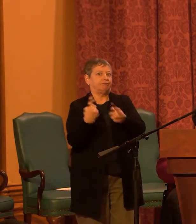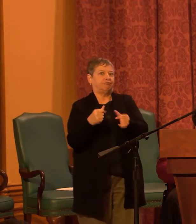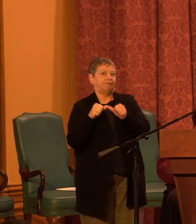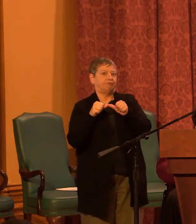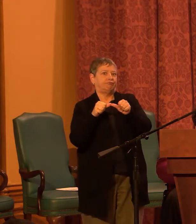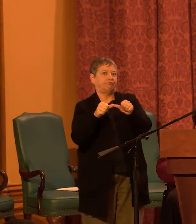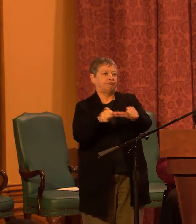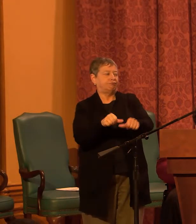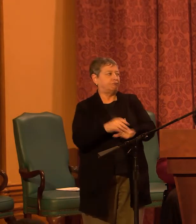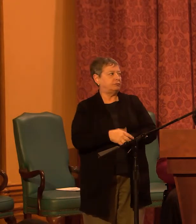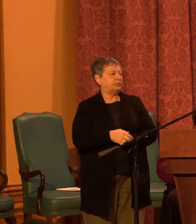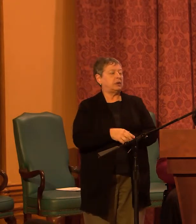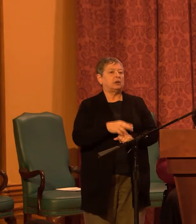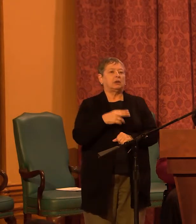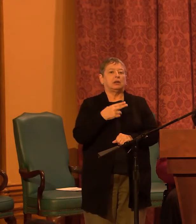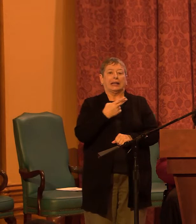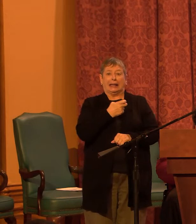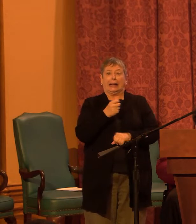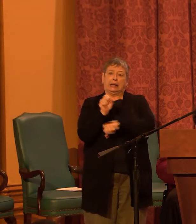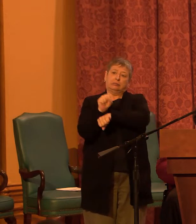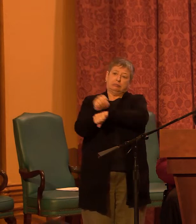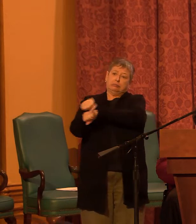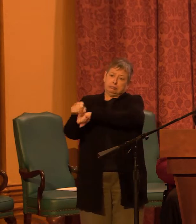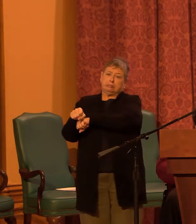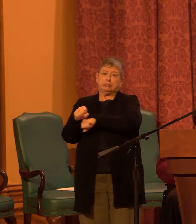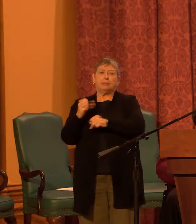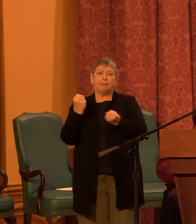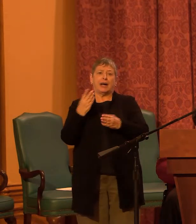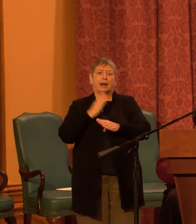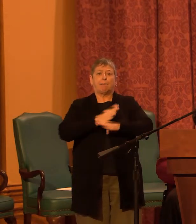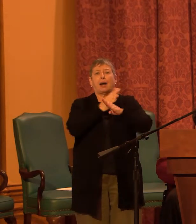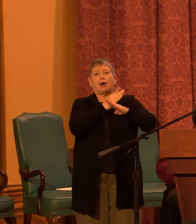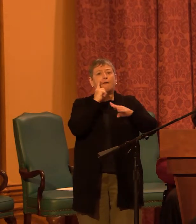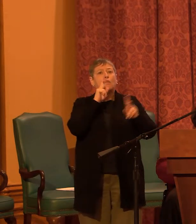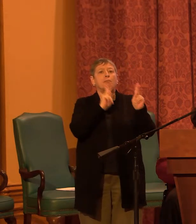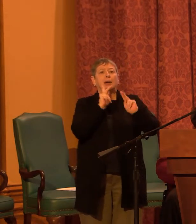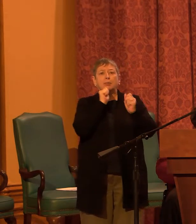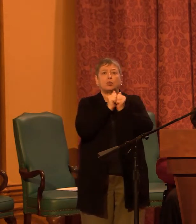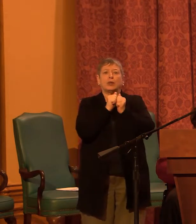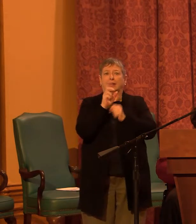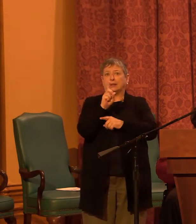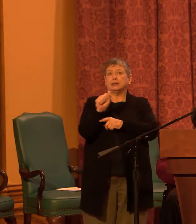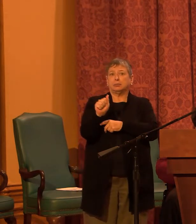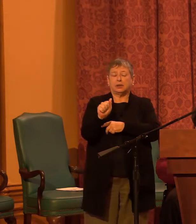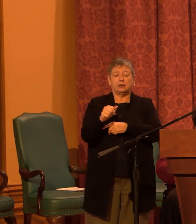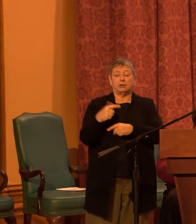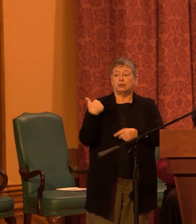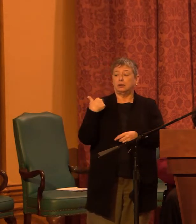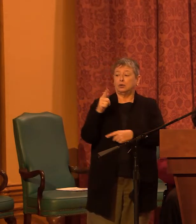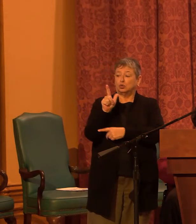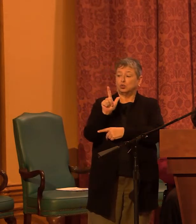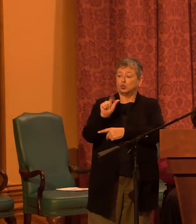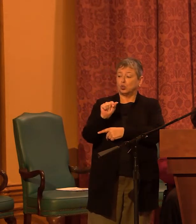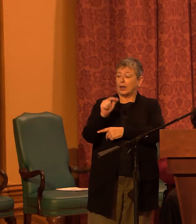experience the barriers that exist for people living with disability. Therefore, in 2018, he started the Split Second